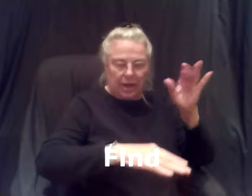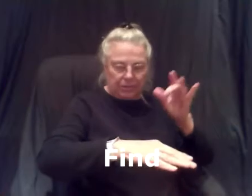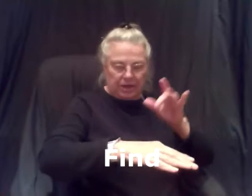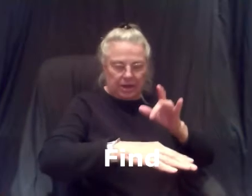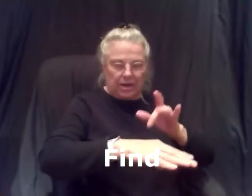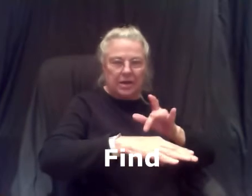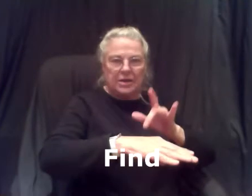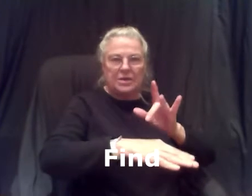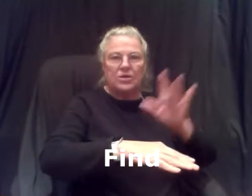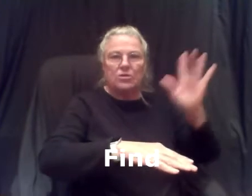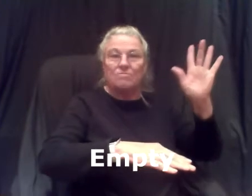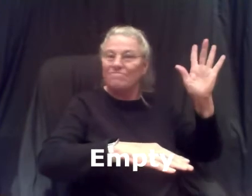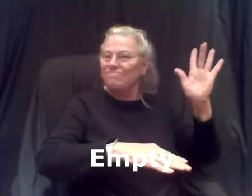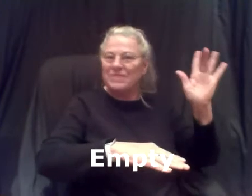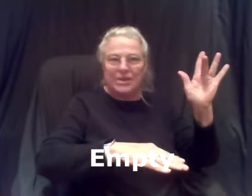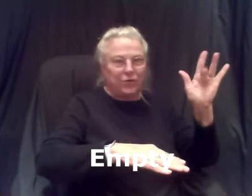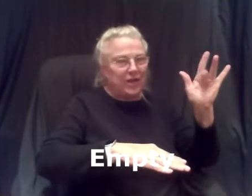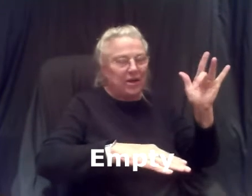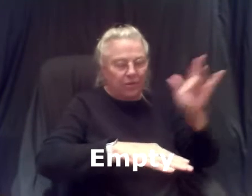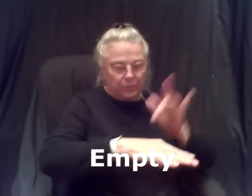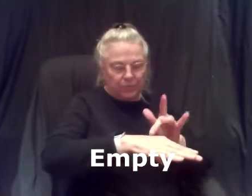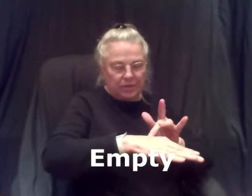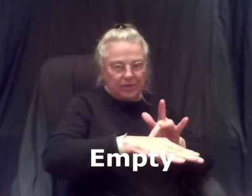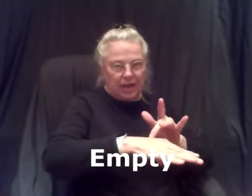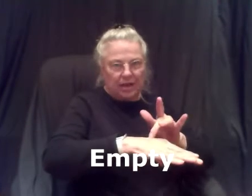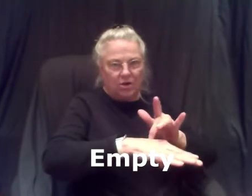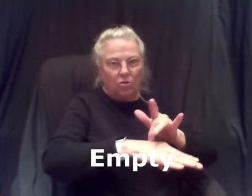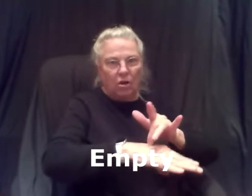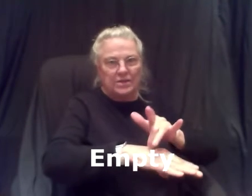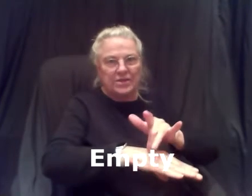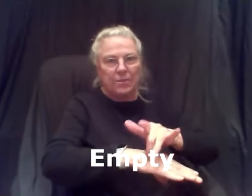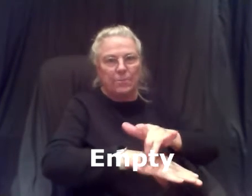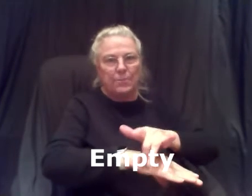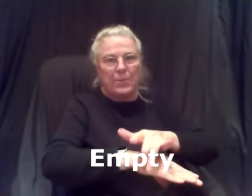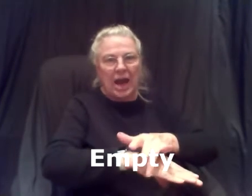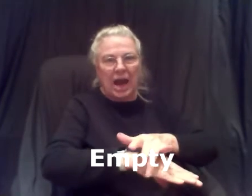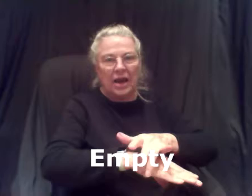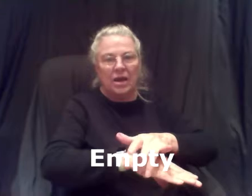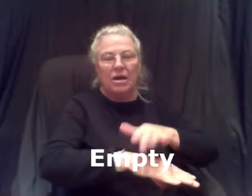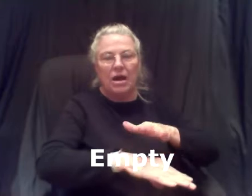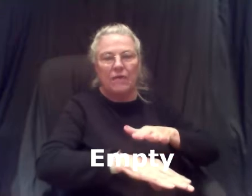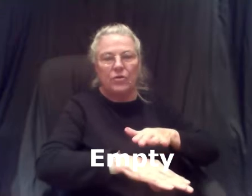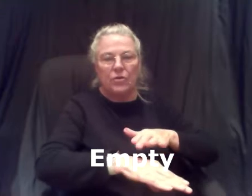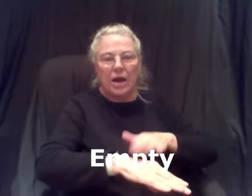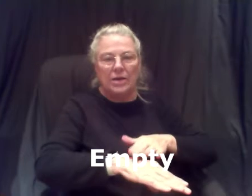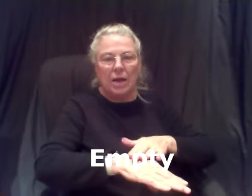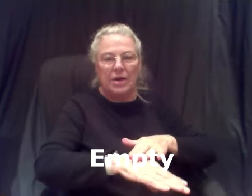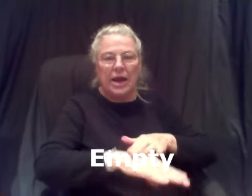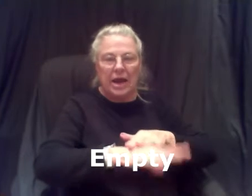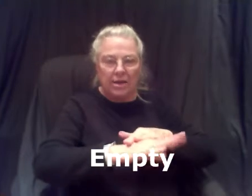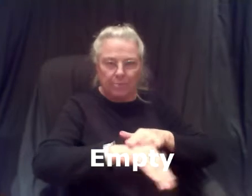Empty. Your center finger, take it across the back of your non-dominant hand, palm